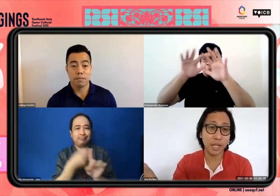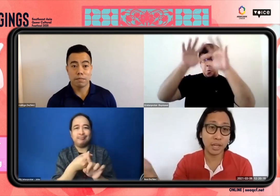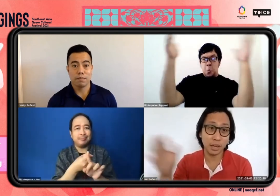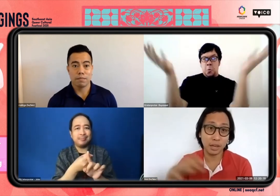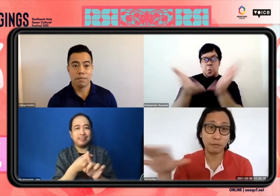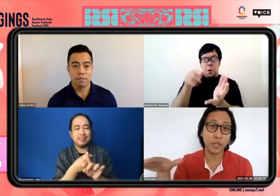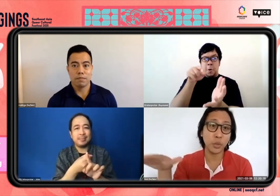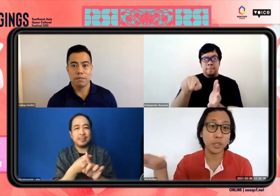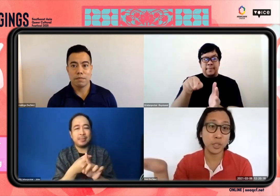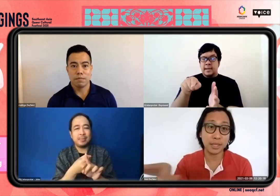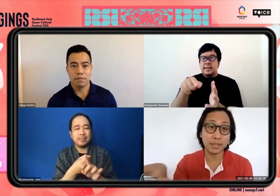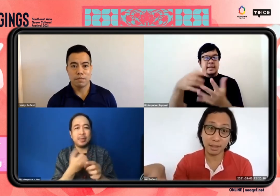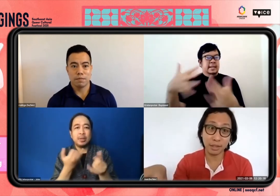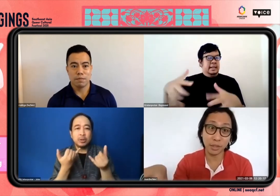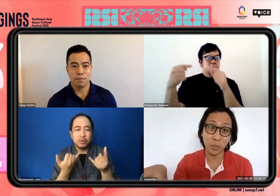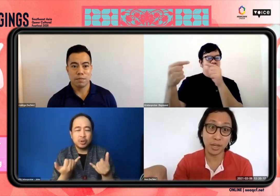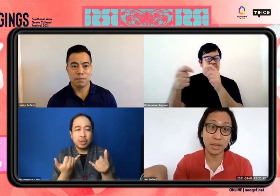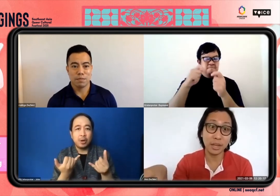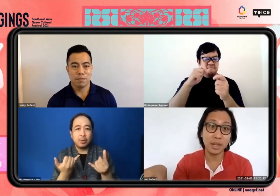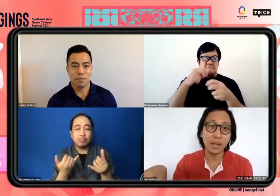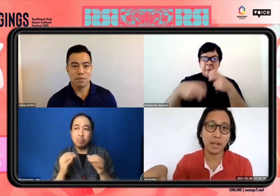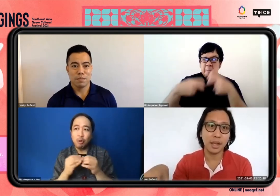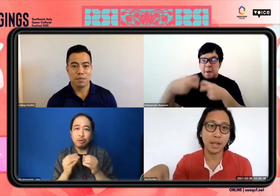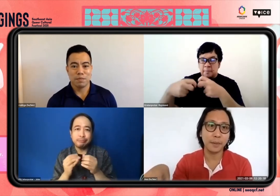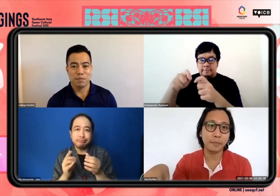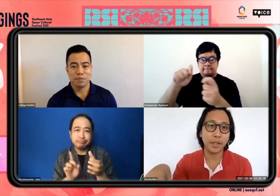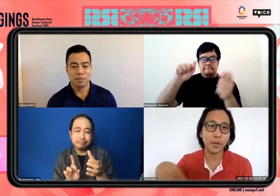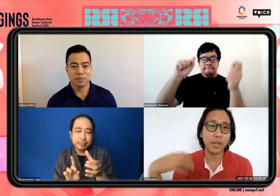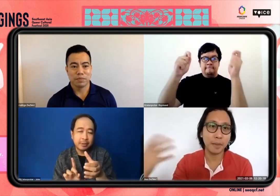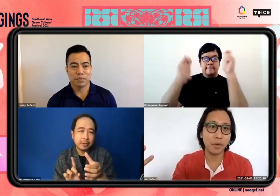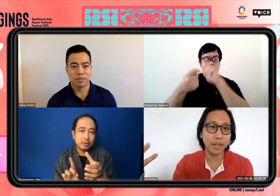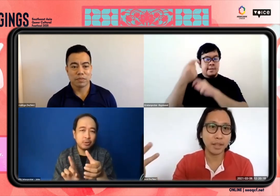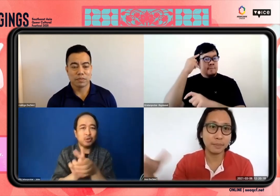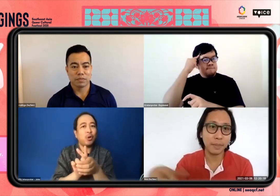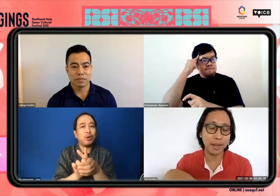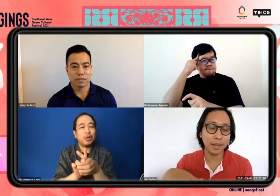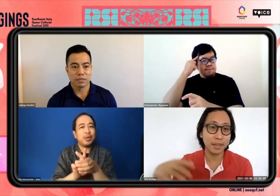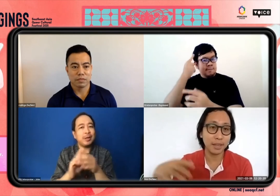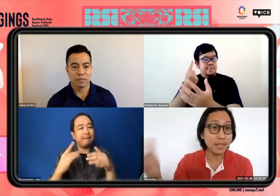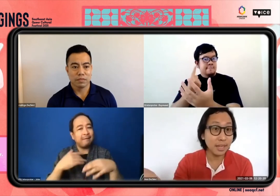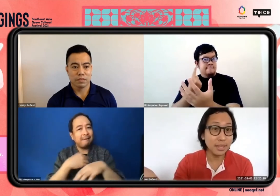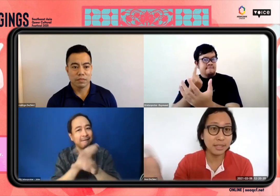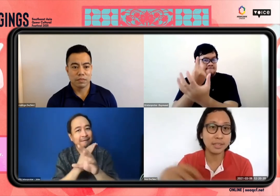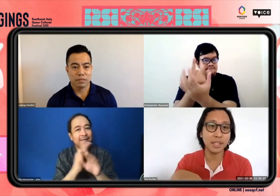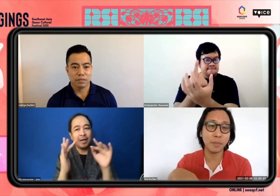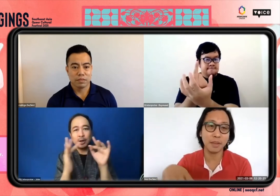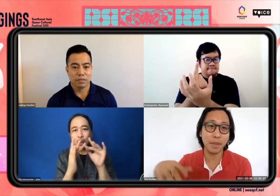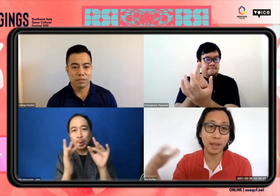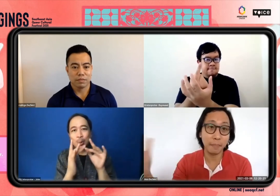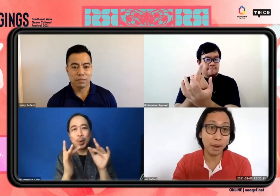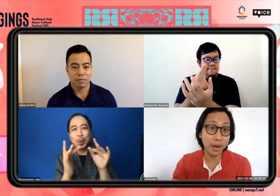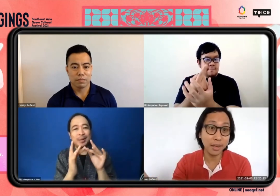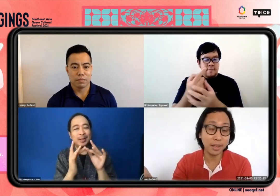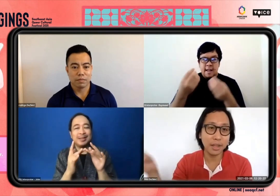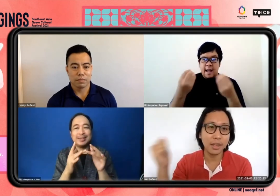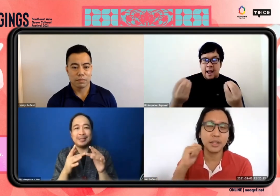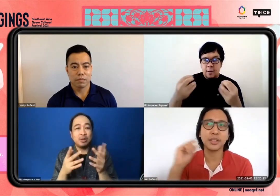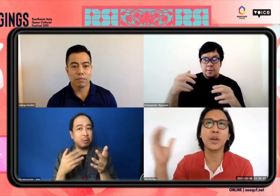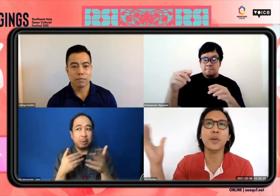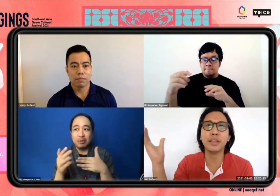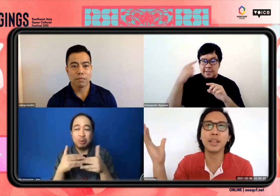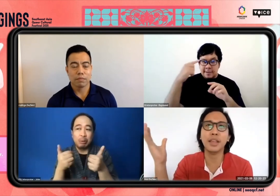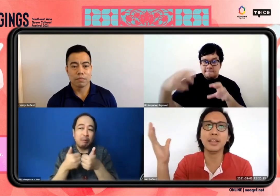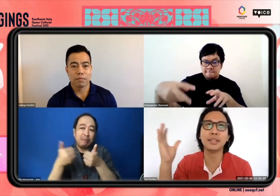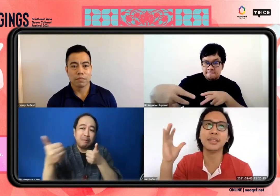active in virtual spaces like this one, and collaborate despite the distance, despite being apart.